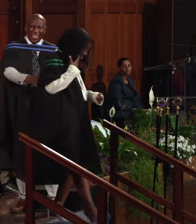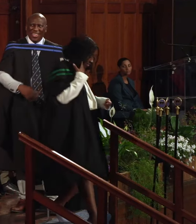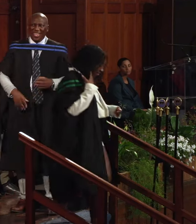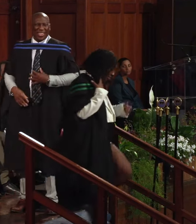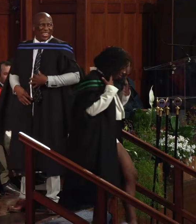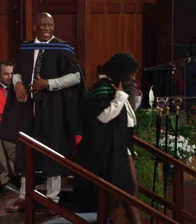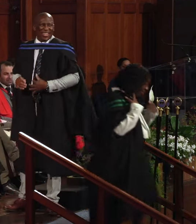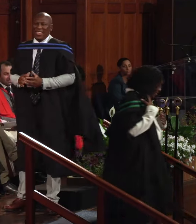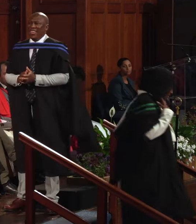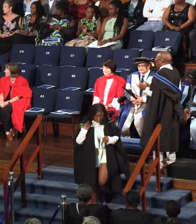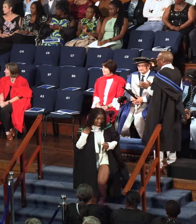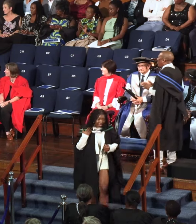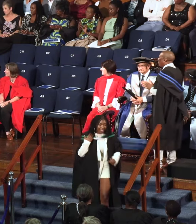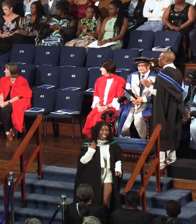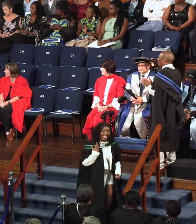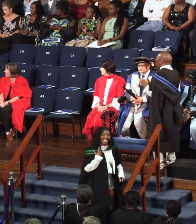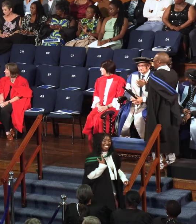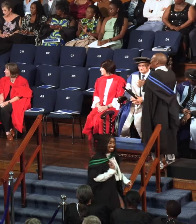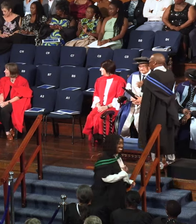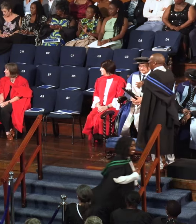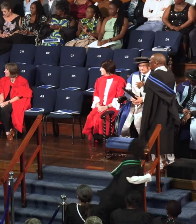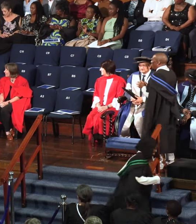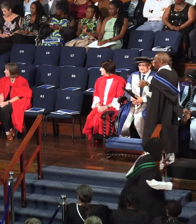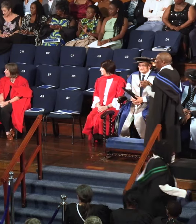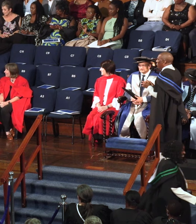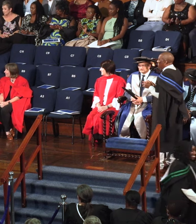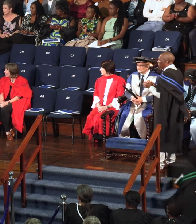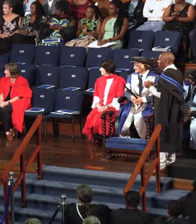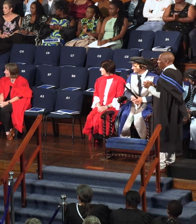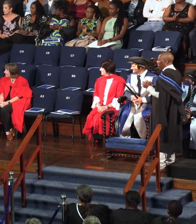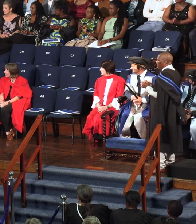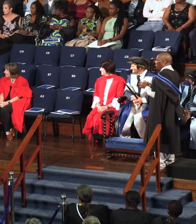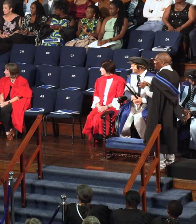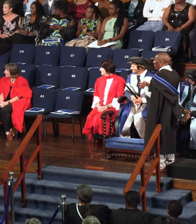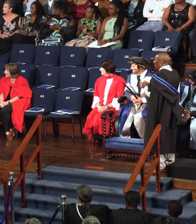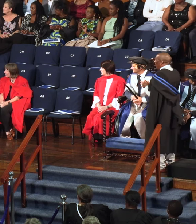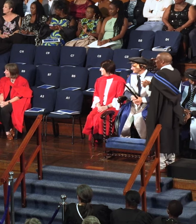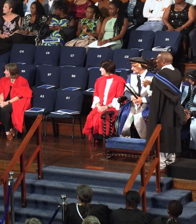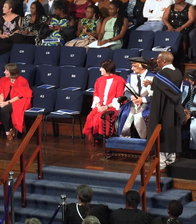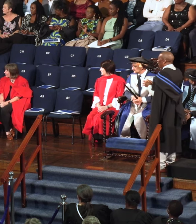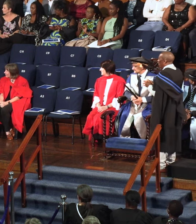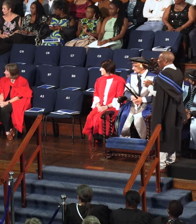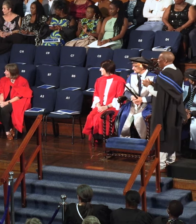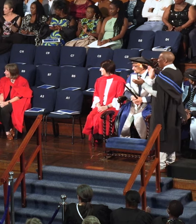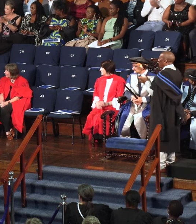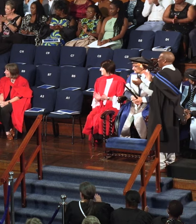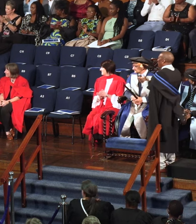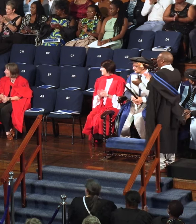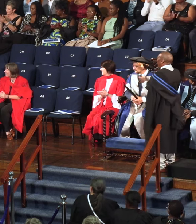For Bachelor of Architectural Studies Honours in the First Class, Snenschlantla Anele Shosi.